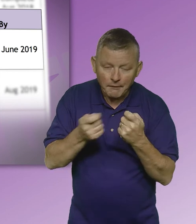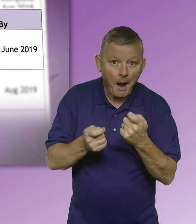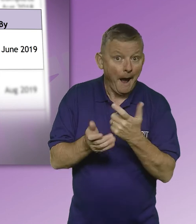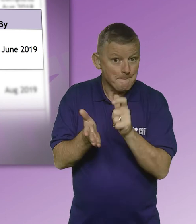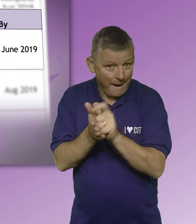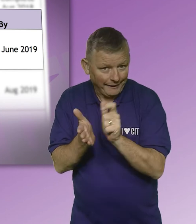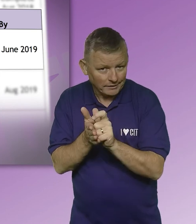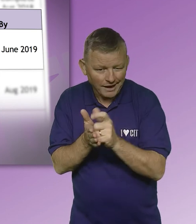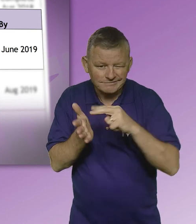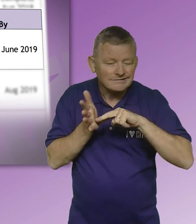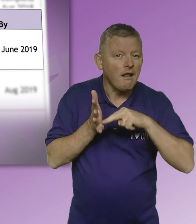marketing and design